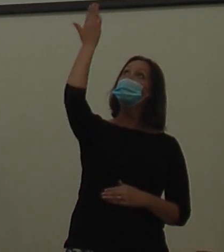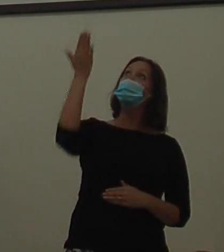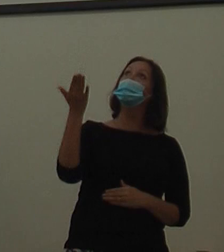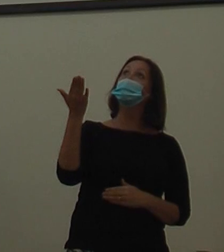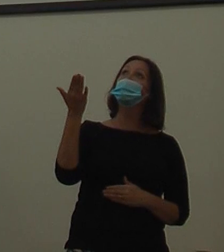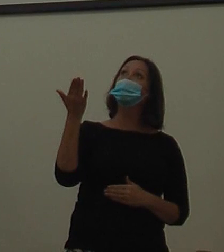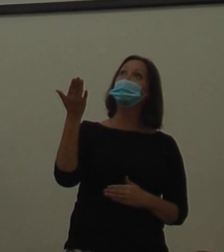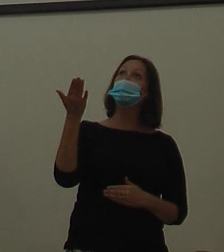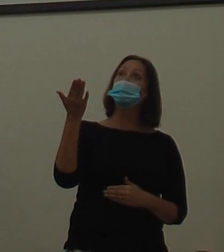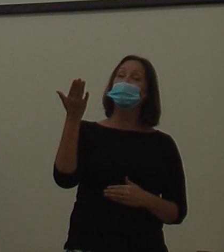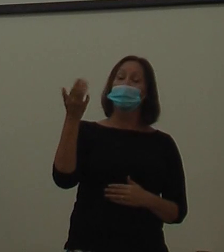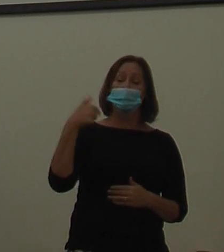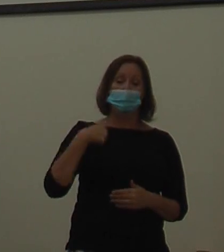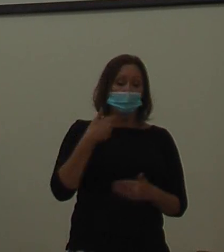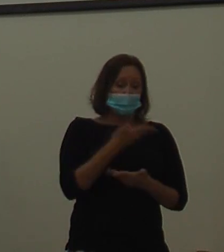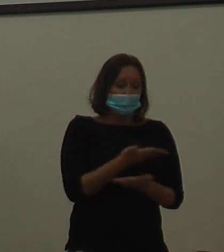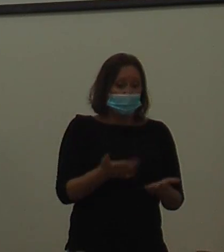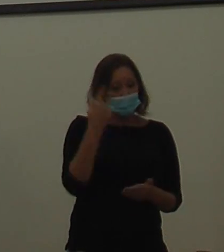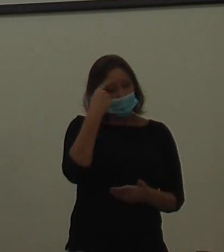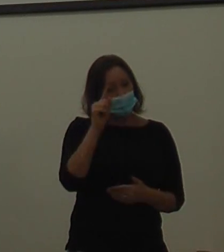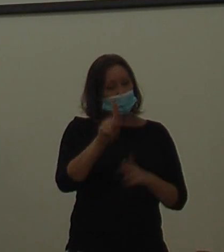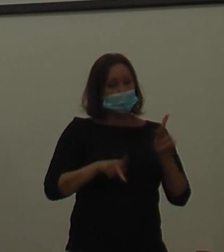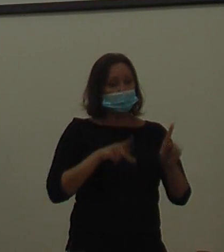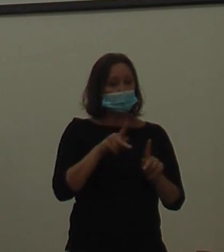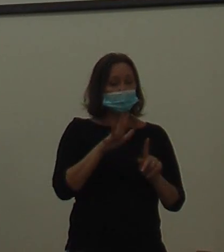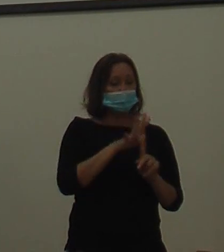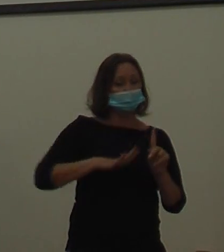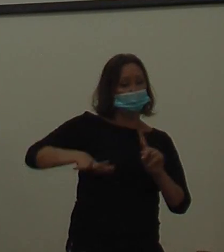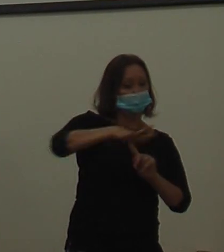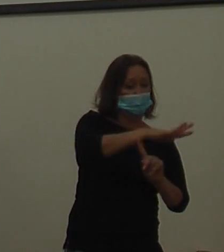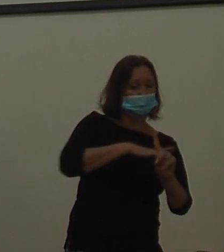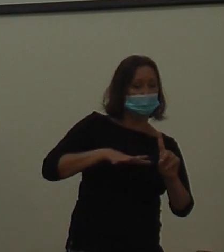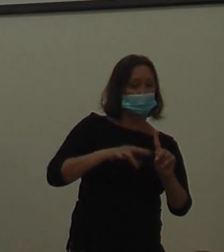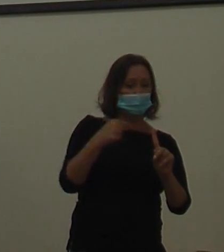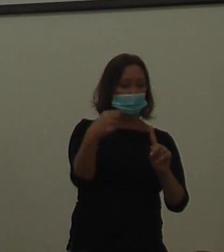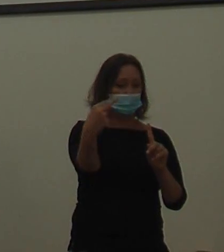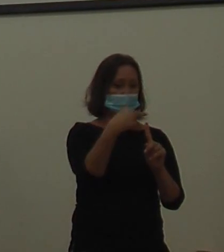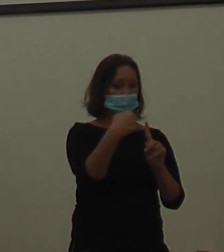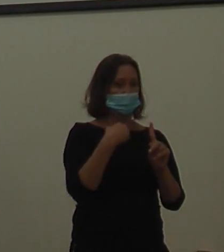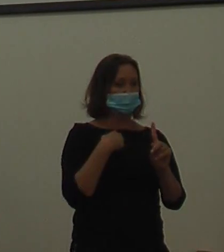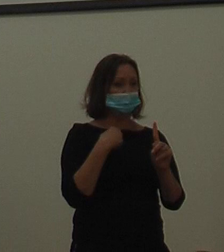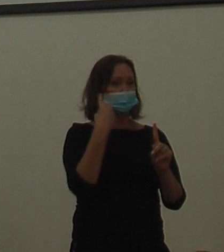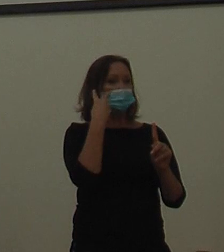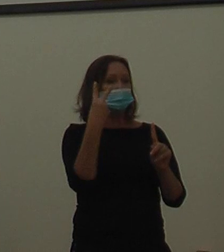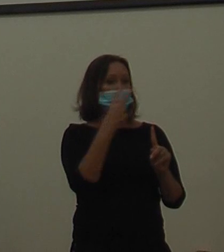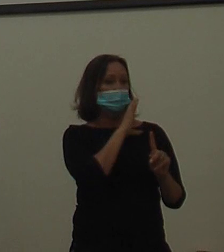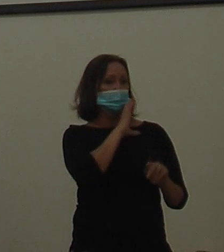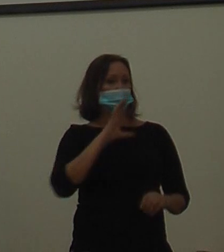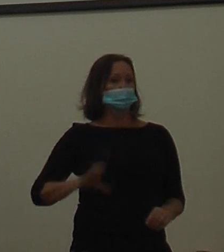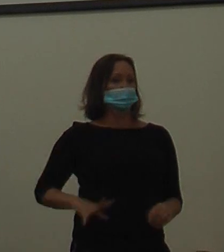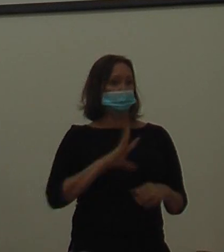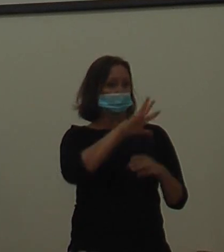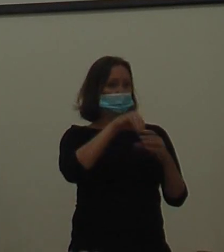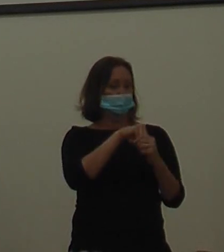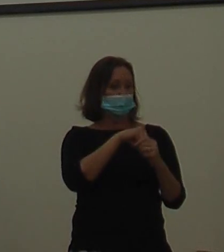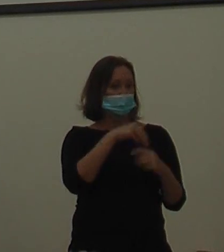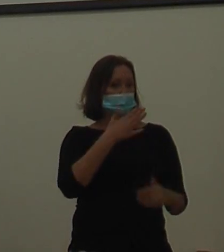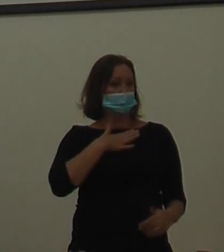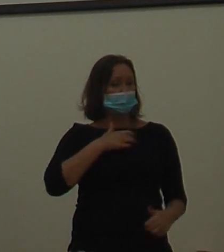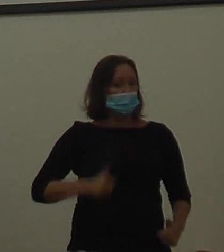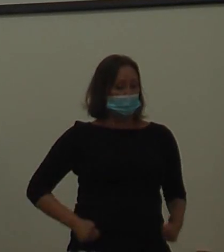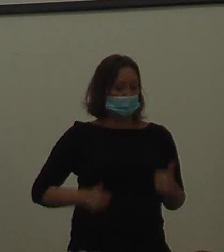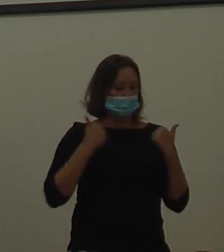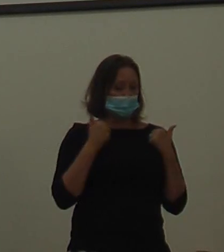be there for those people round about me. May they see Christ in my life. May I be able to speak boldly